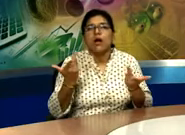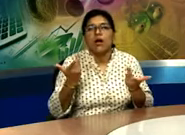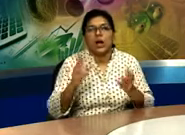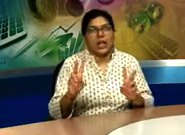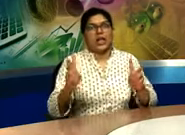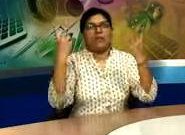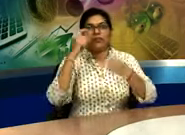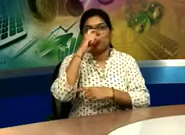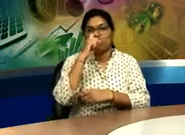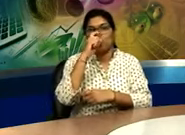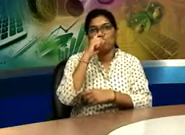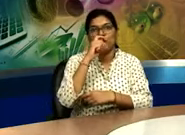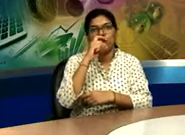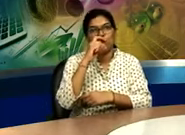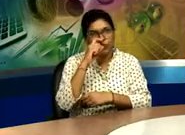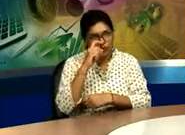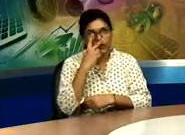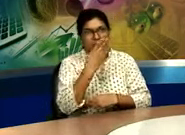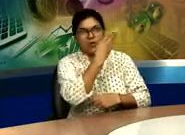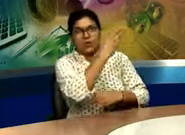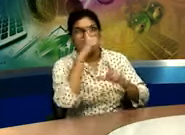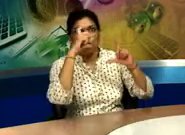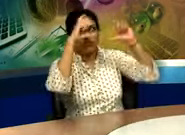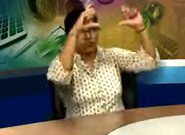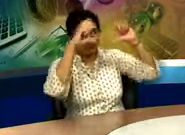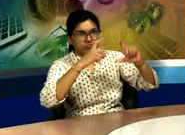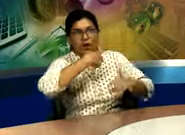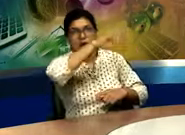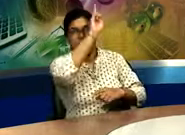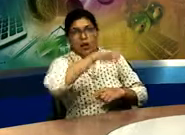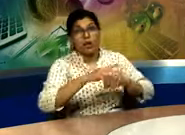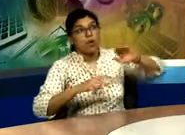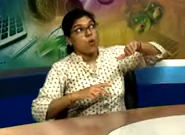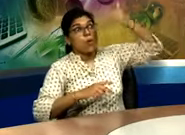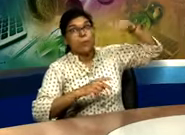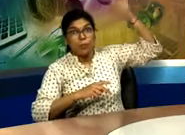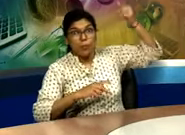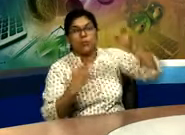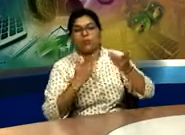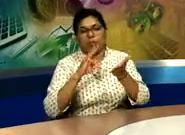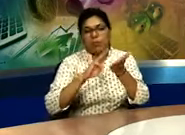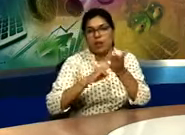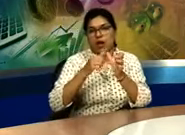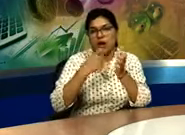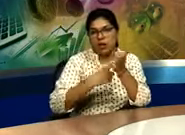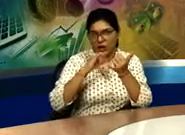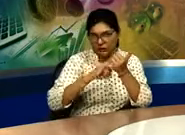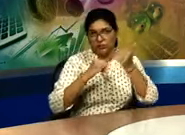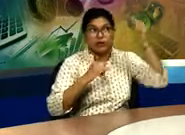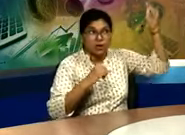That at Mars, the dark area gets stronger in the spring